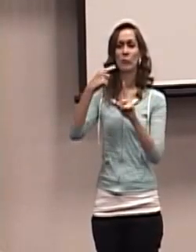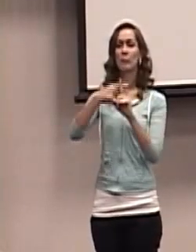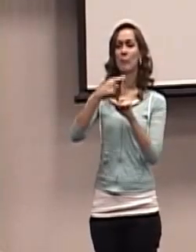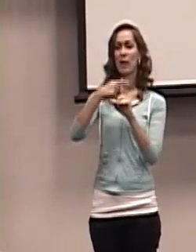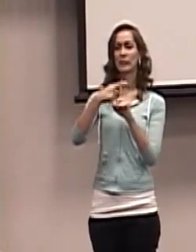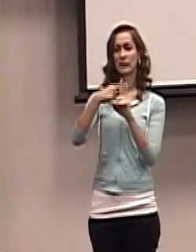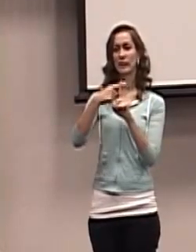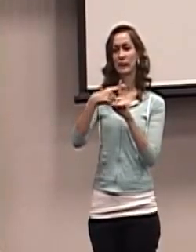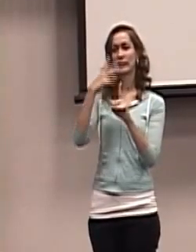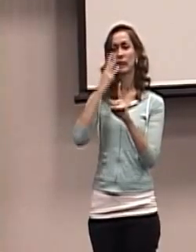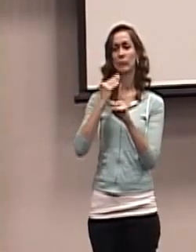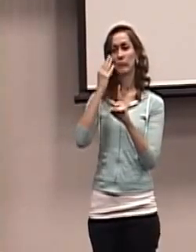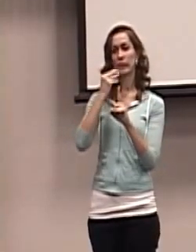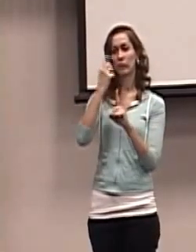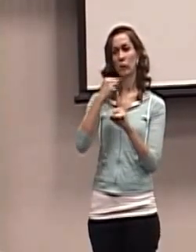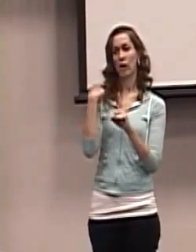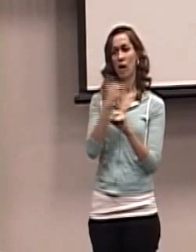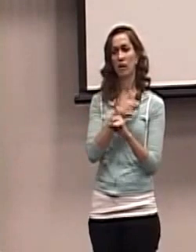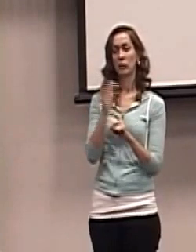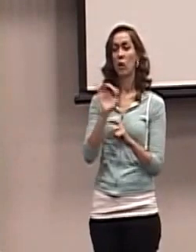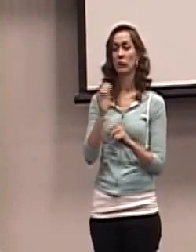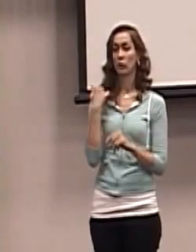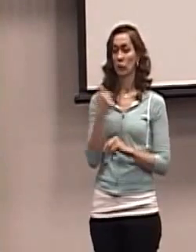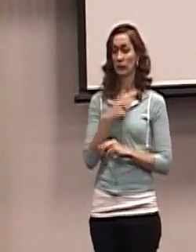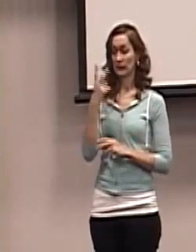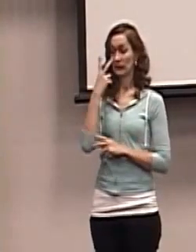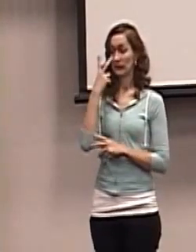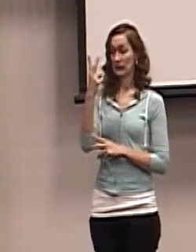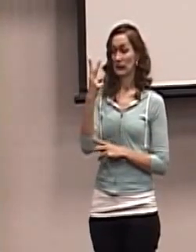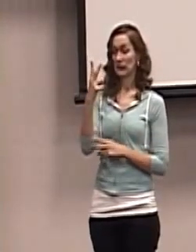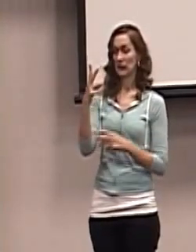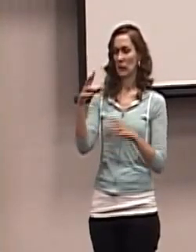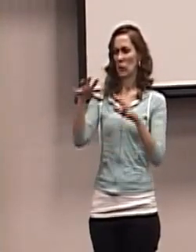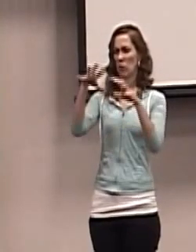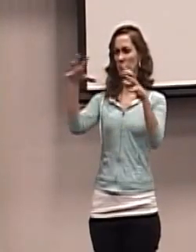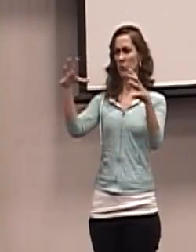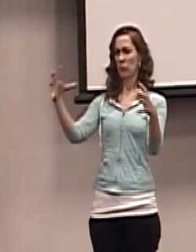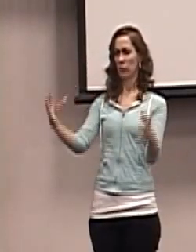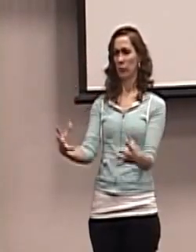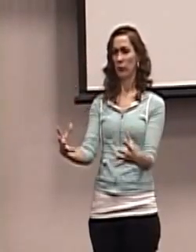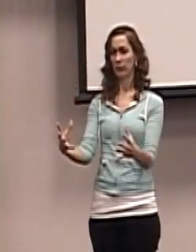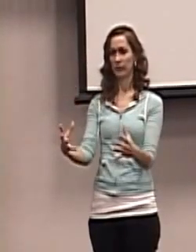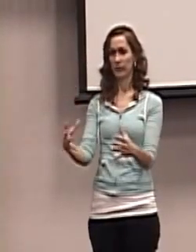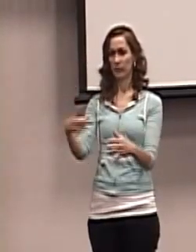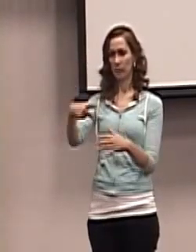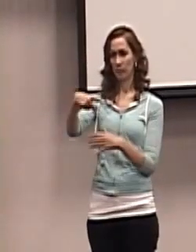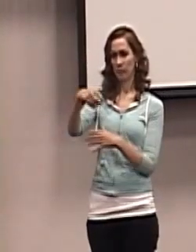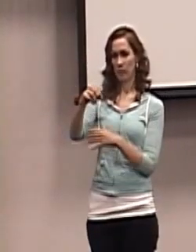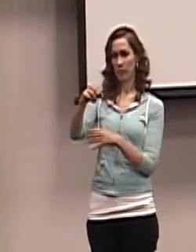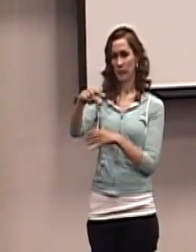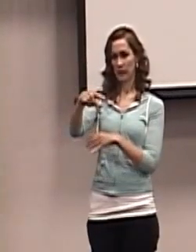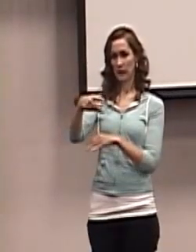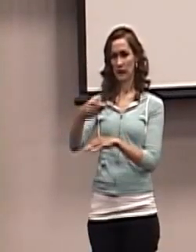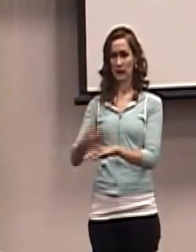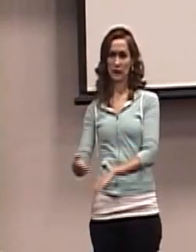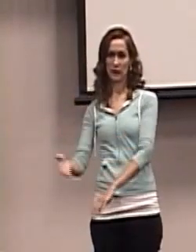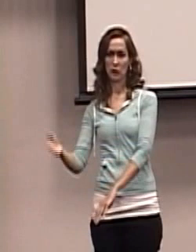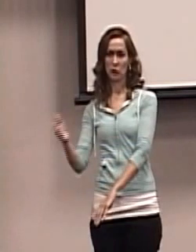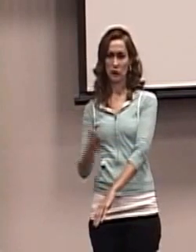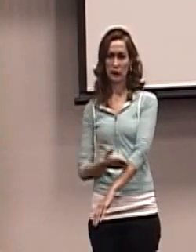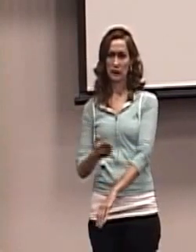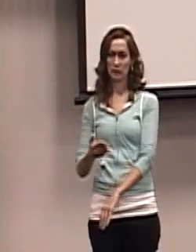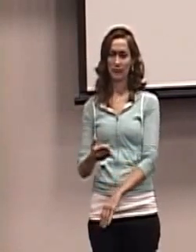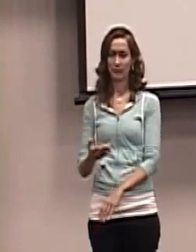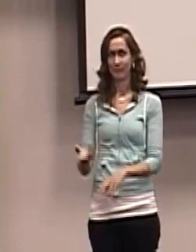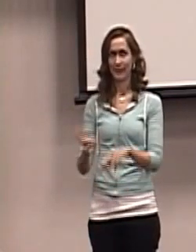us. We're also seeing around the world that there's increasing population. We're seeing